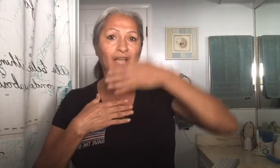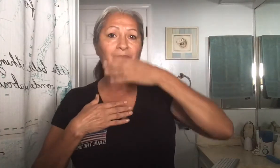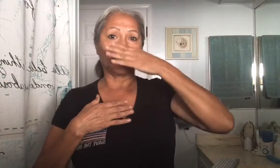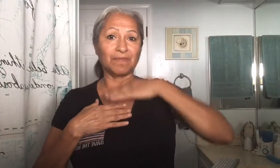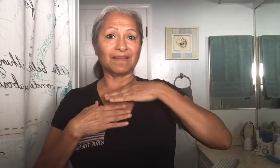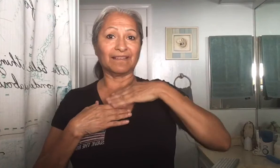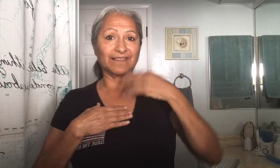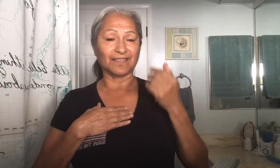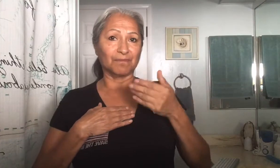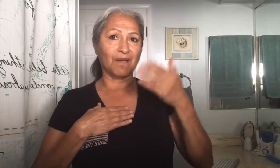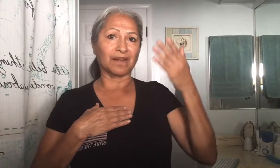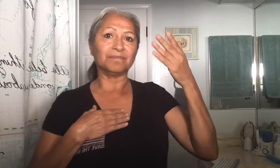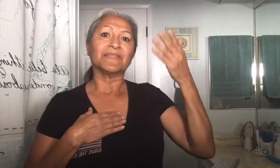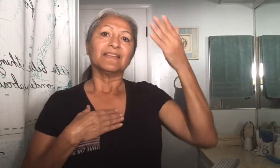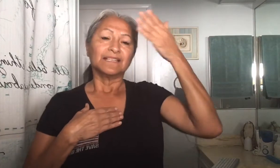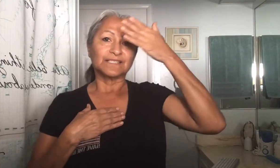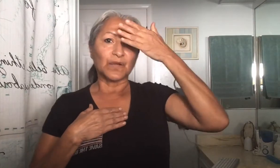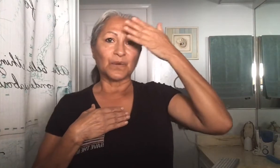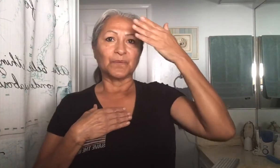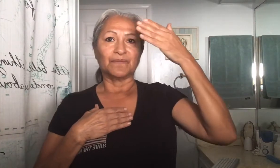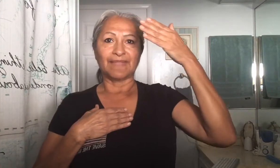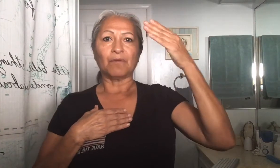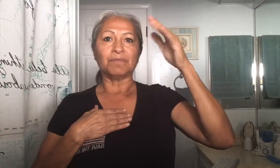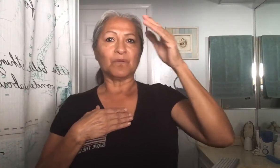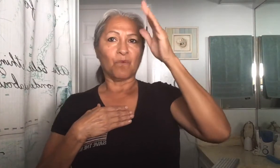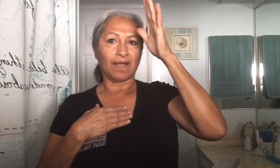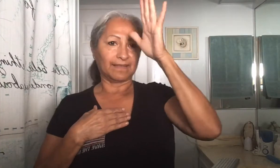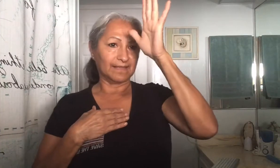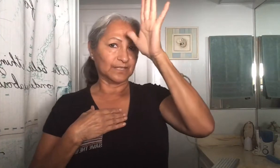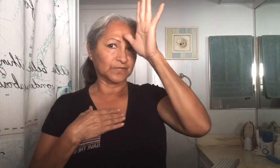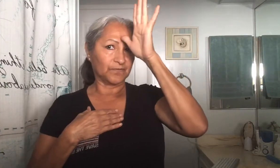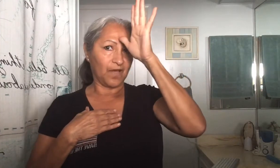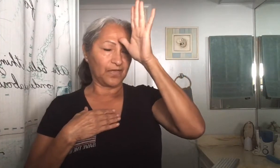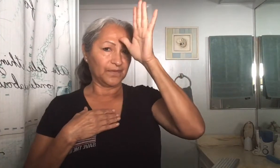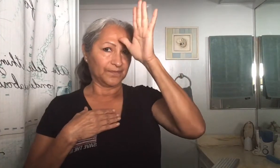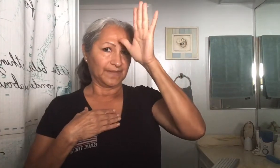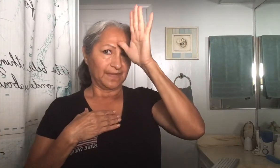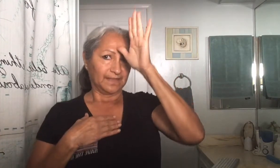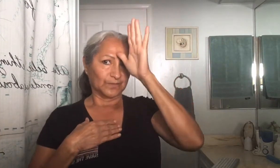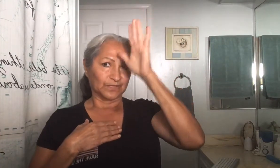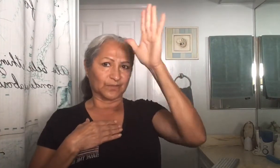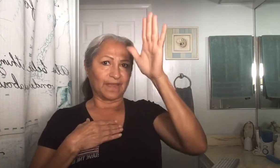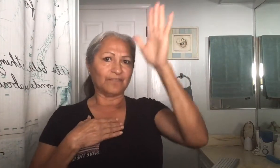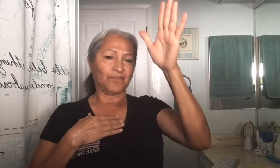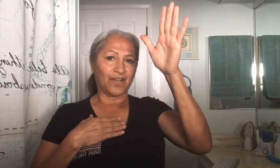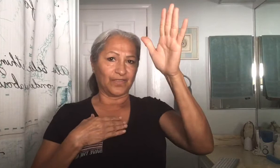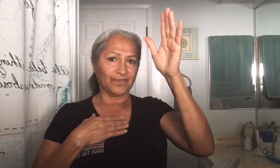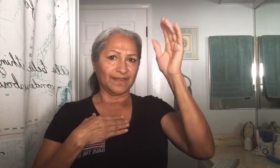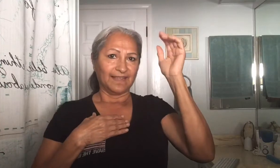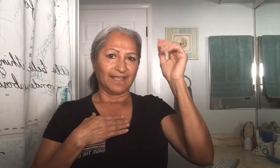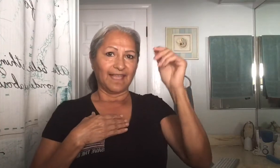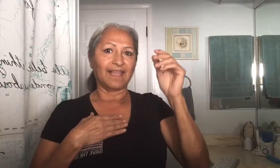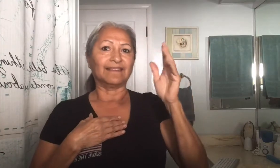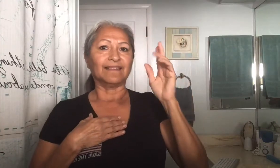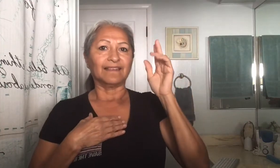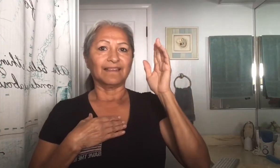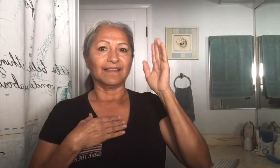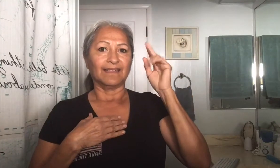the female area is on the bottom. So that would be why this was father, this was grandfather, and if